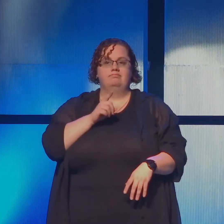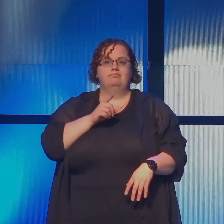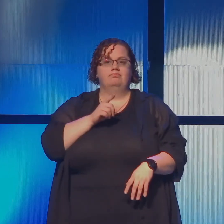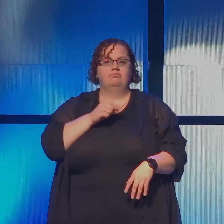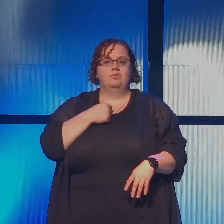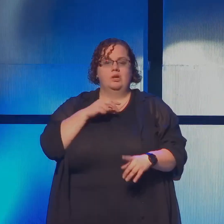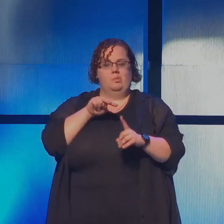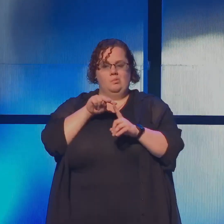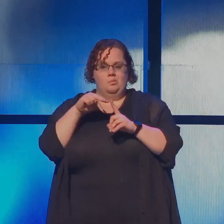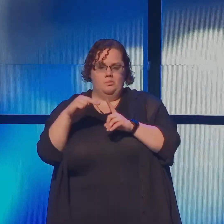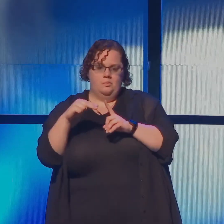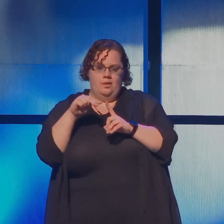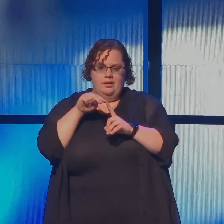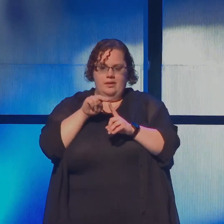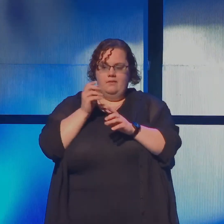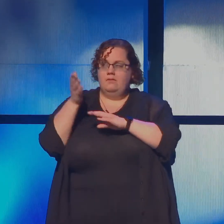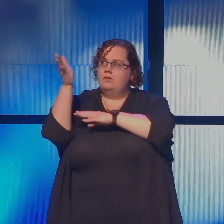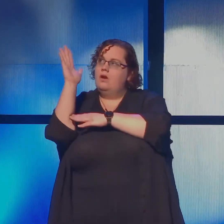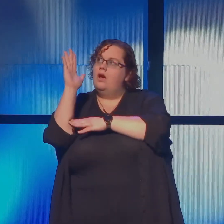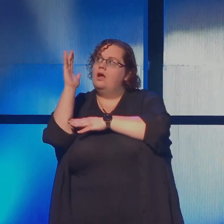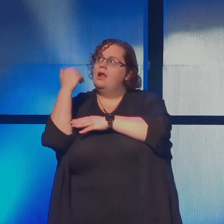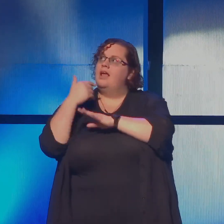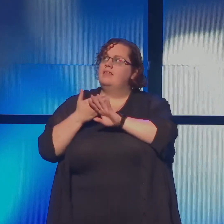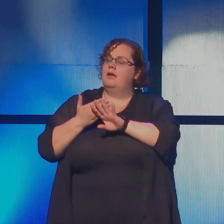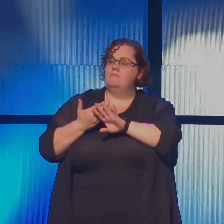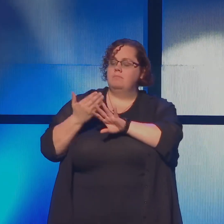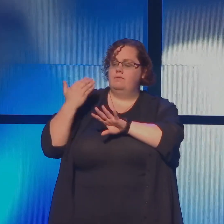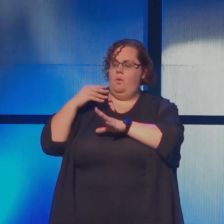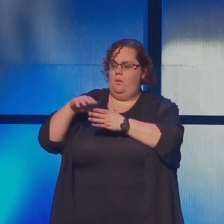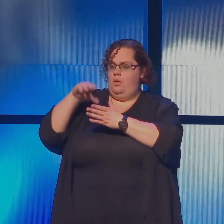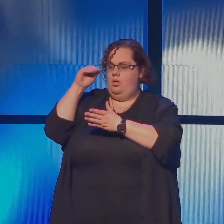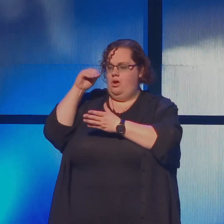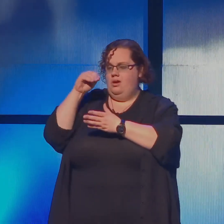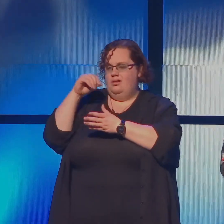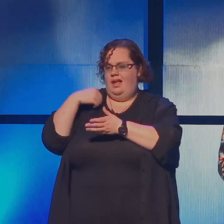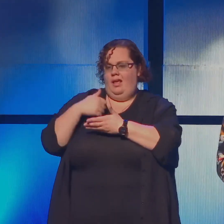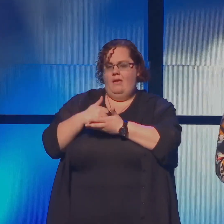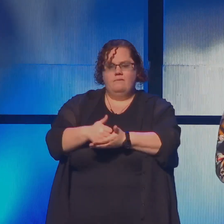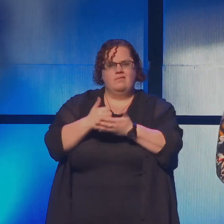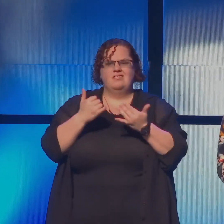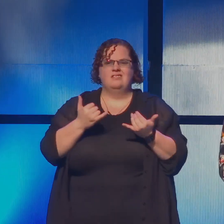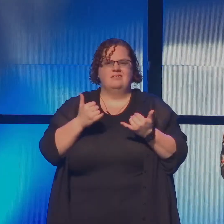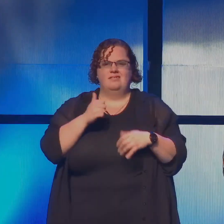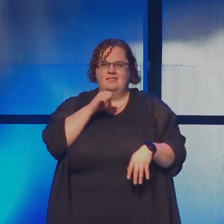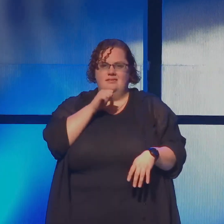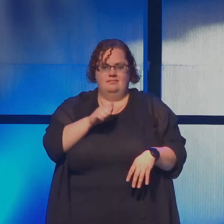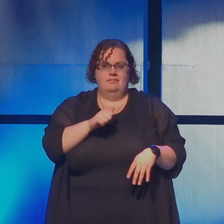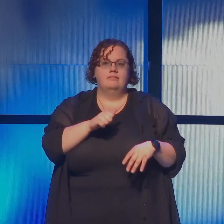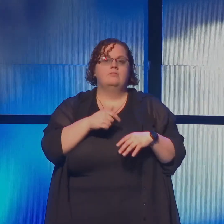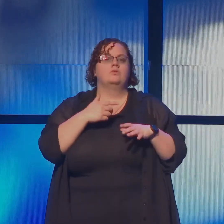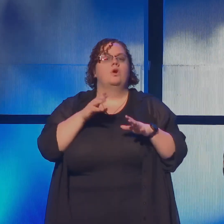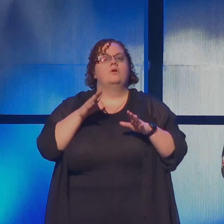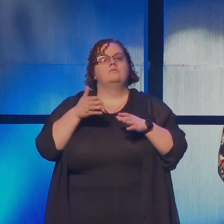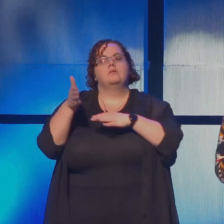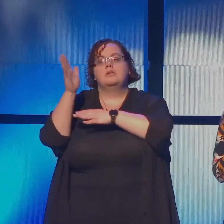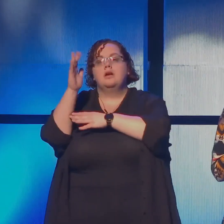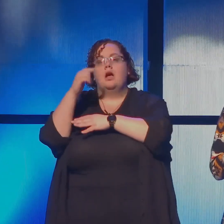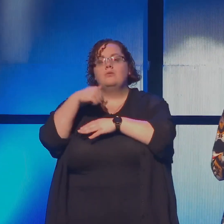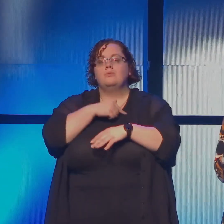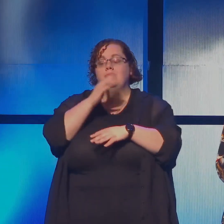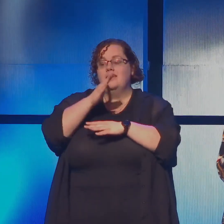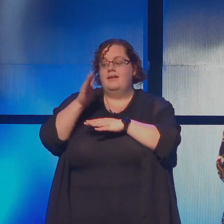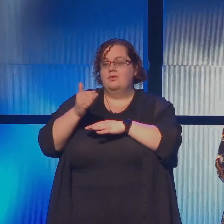your view of God and recognizing that what was given you no longer serves you anymore. So it's The God We Never Knew. Great book. It's on the